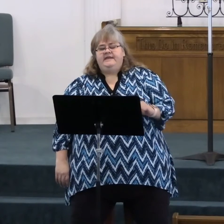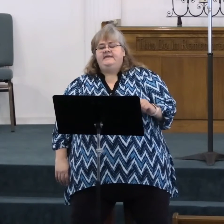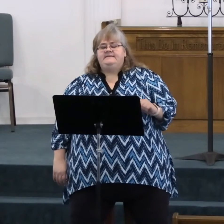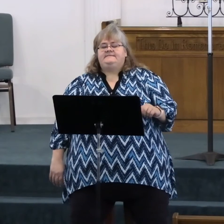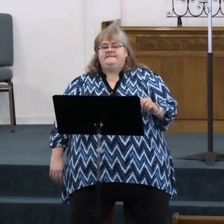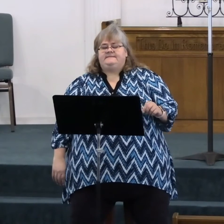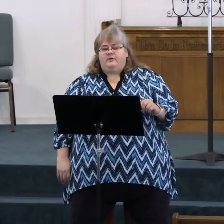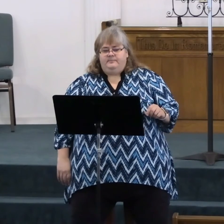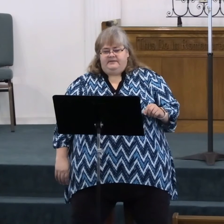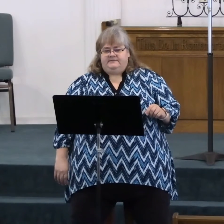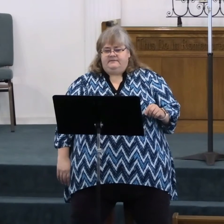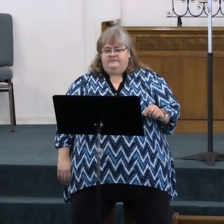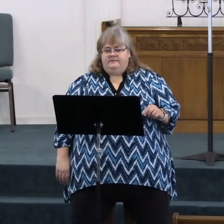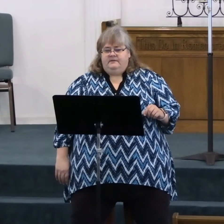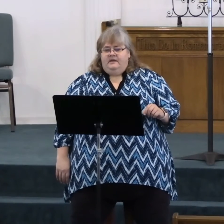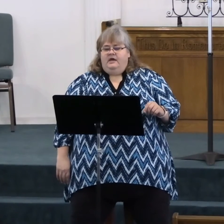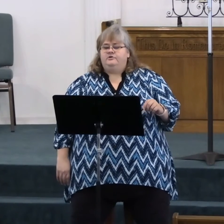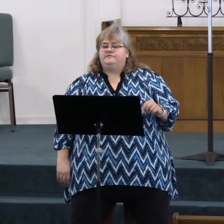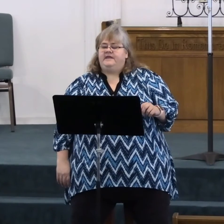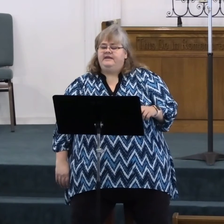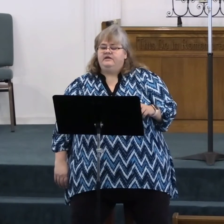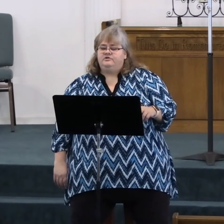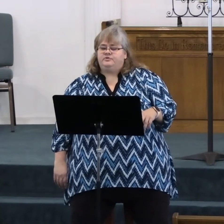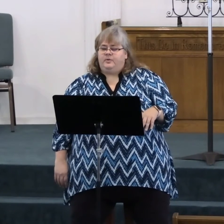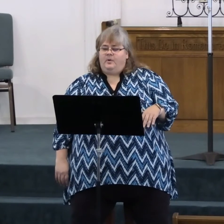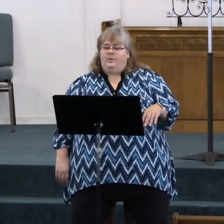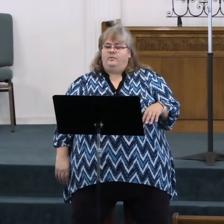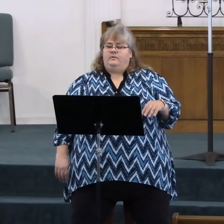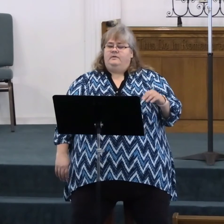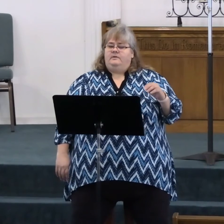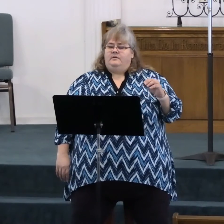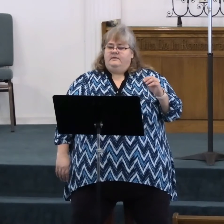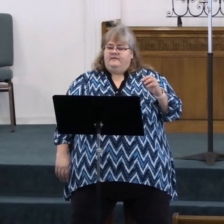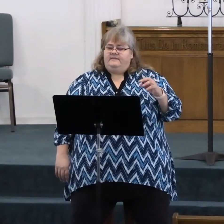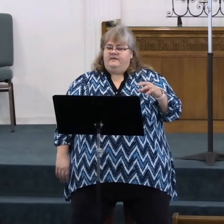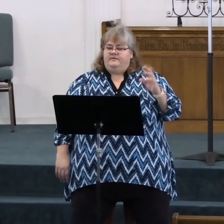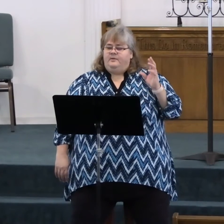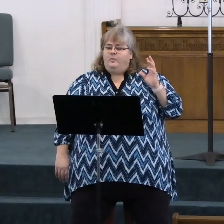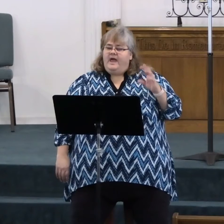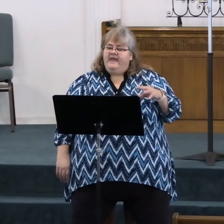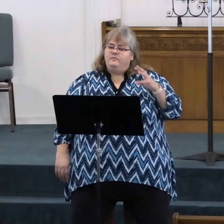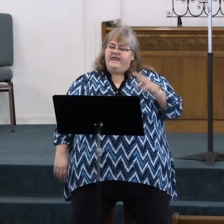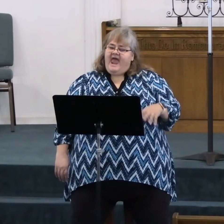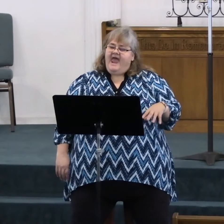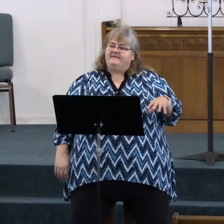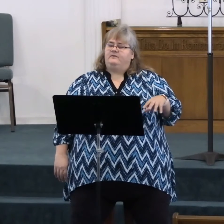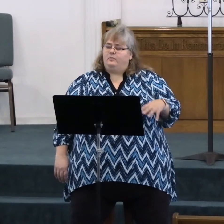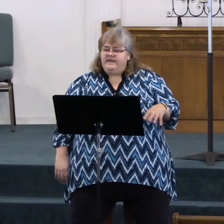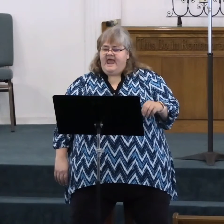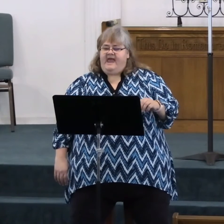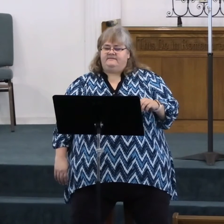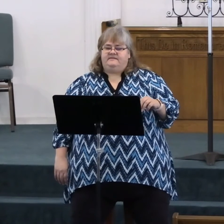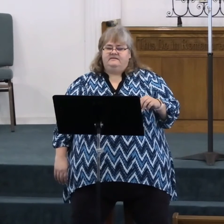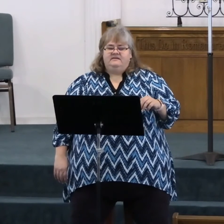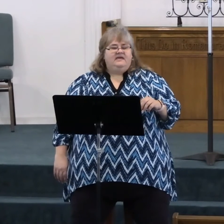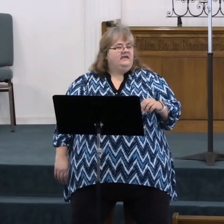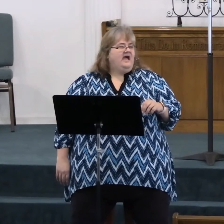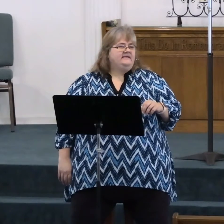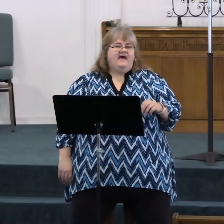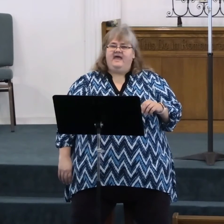Understanding is discernment. Understanding control the way we act and react. And guys, I have